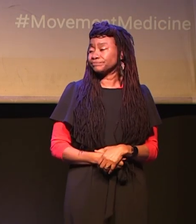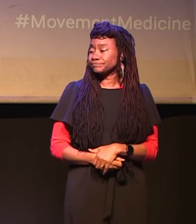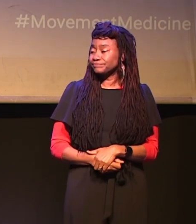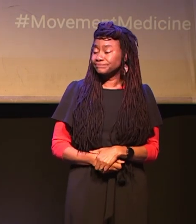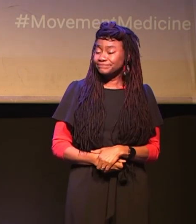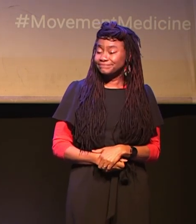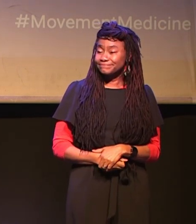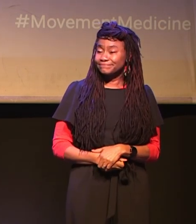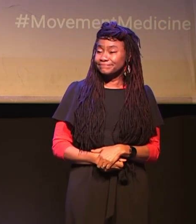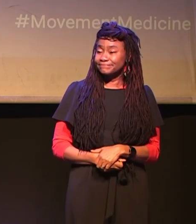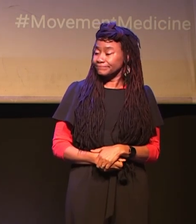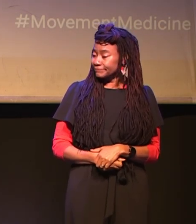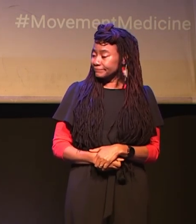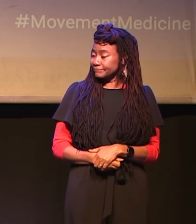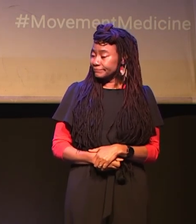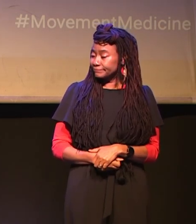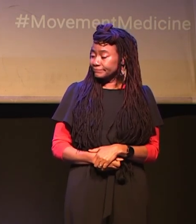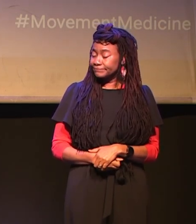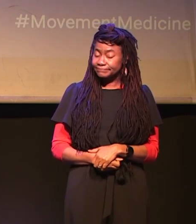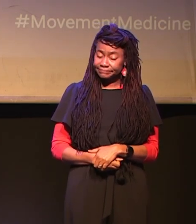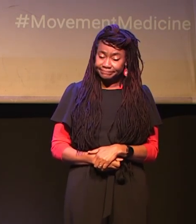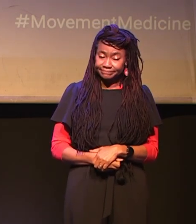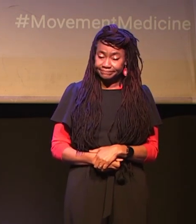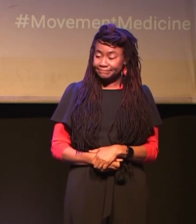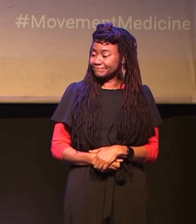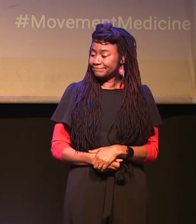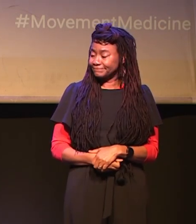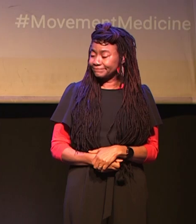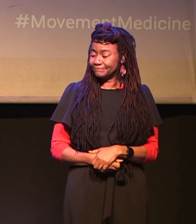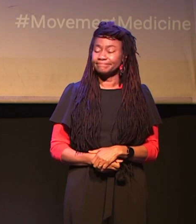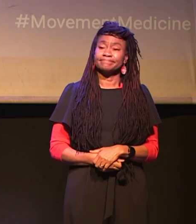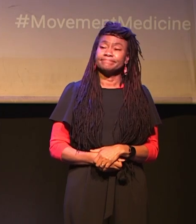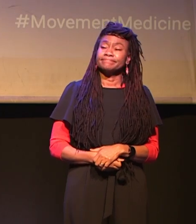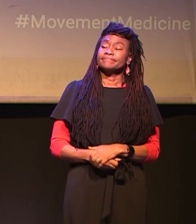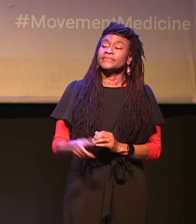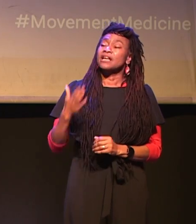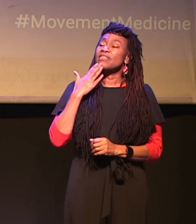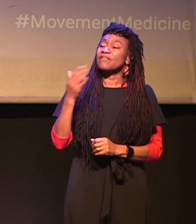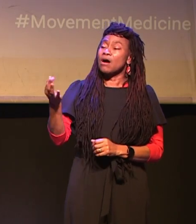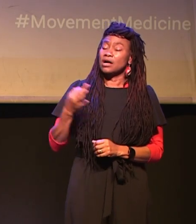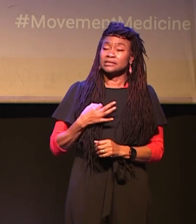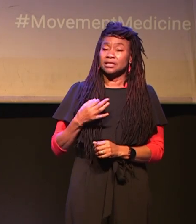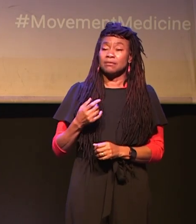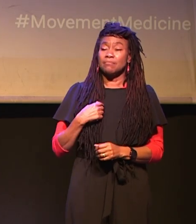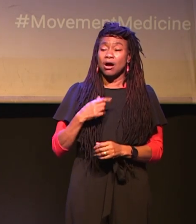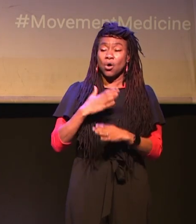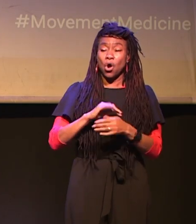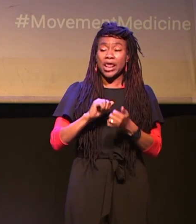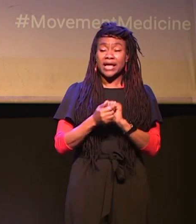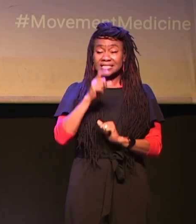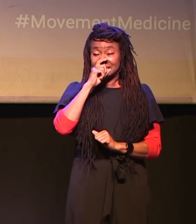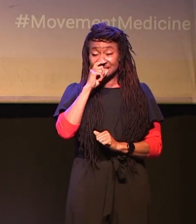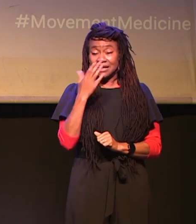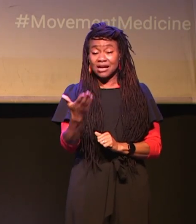I don't have. I can do the first question. Thank you for asking that. My colleague and sister friend there is